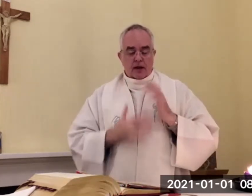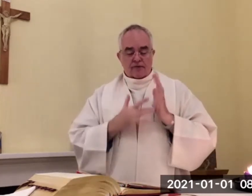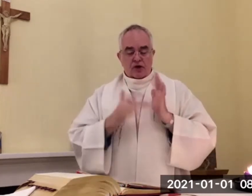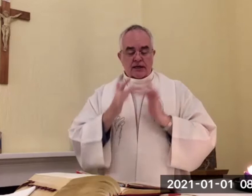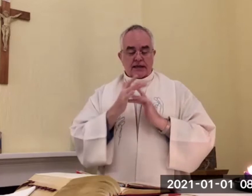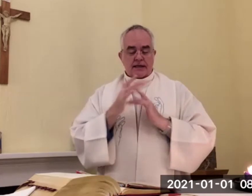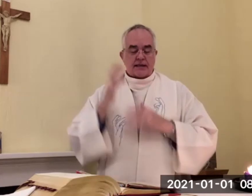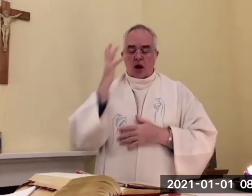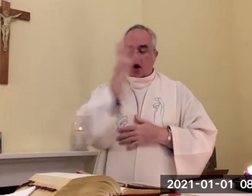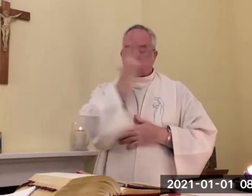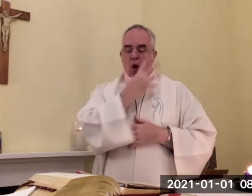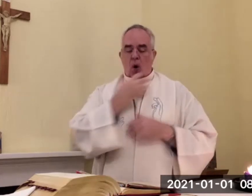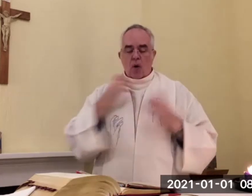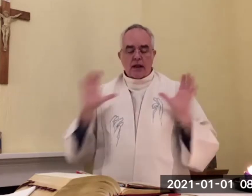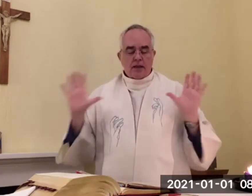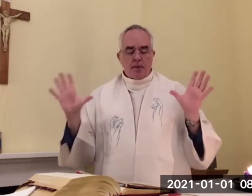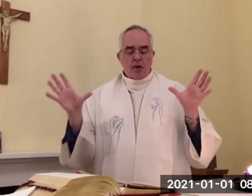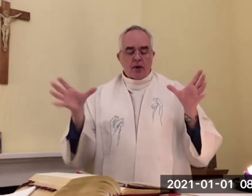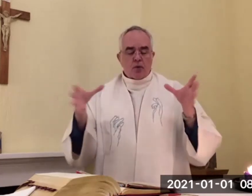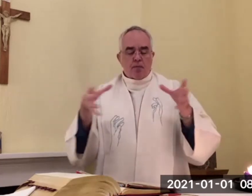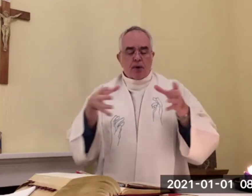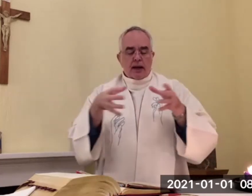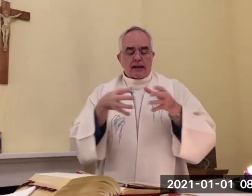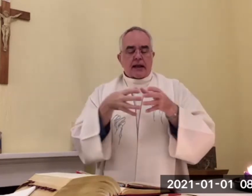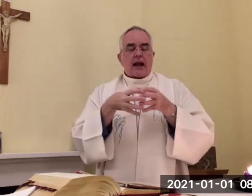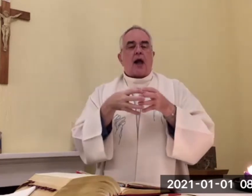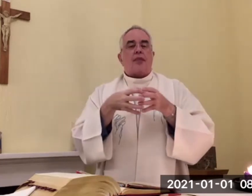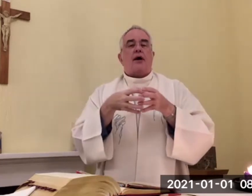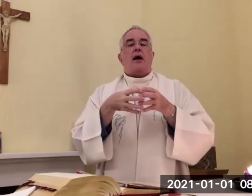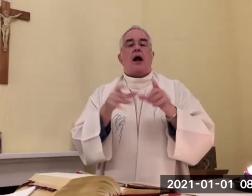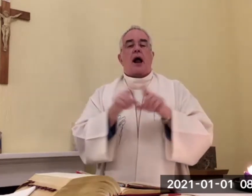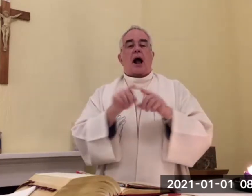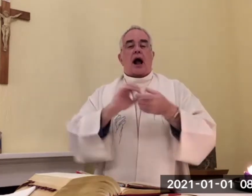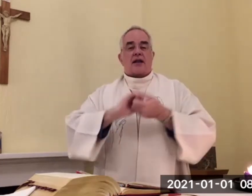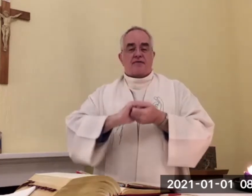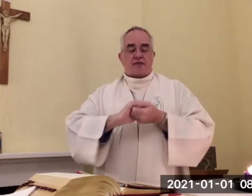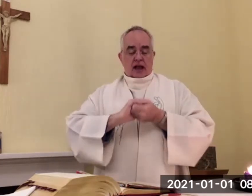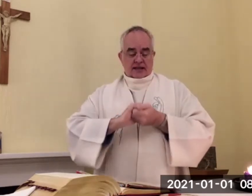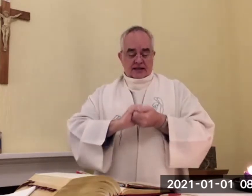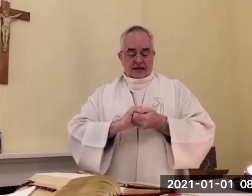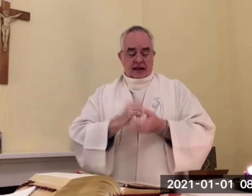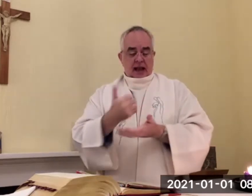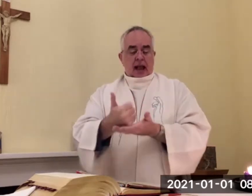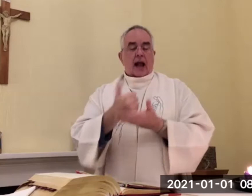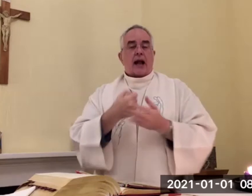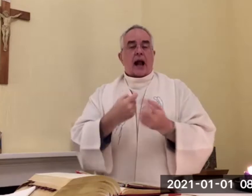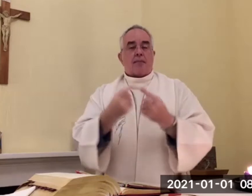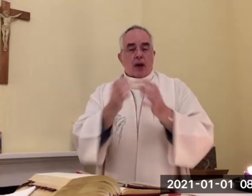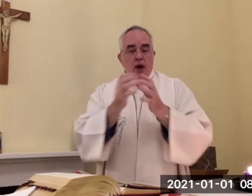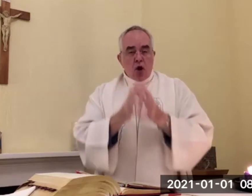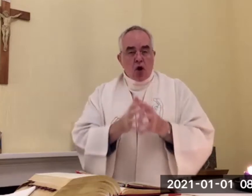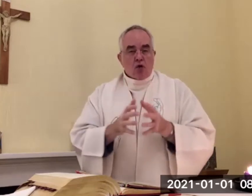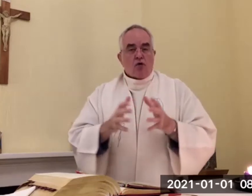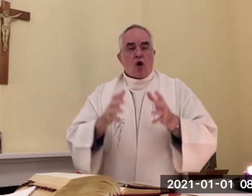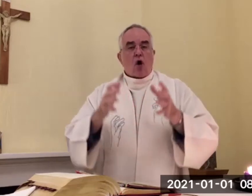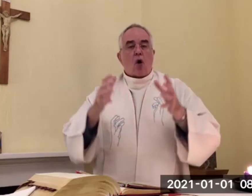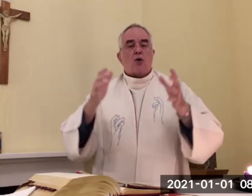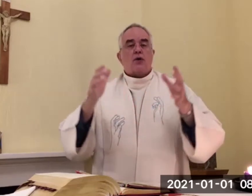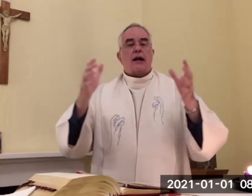of Jesus, the Holy Spirit will bring us together as friends and help us grow